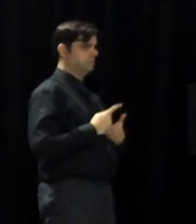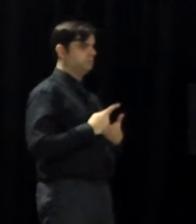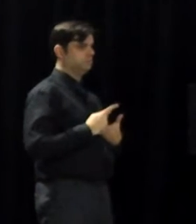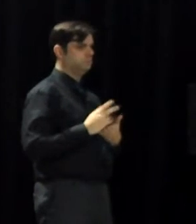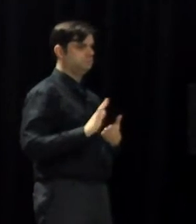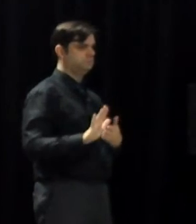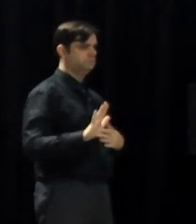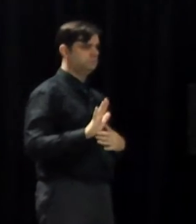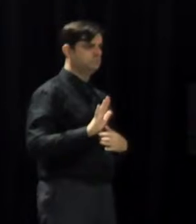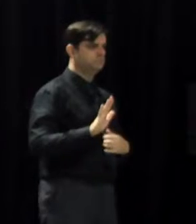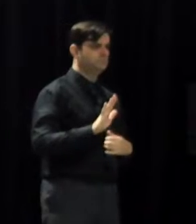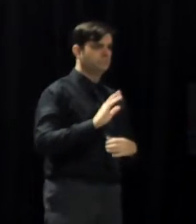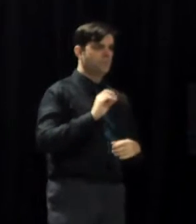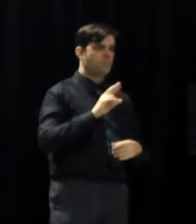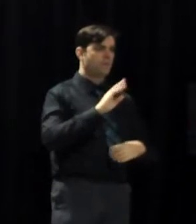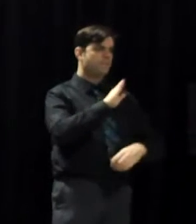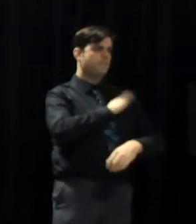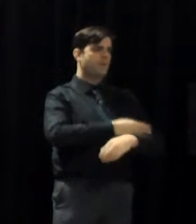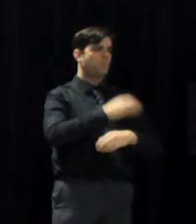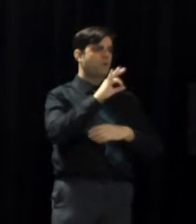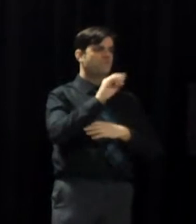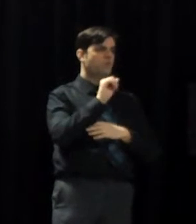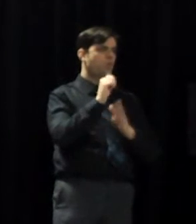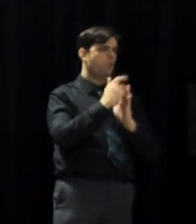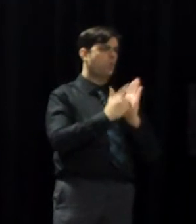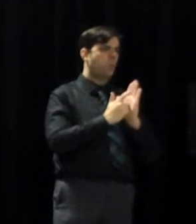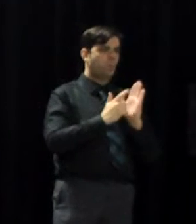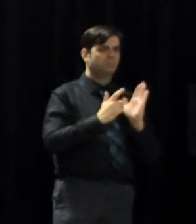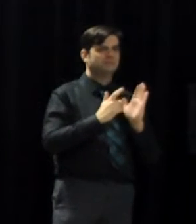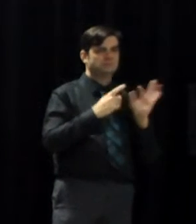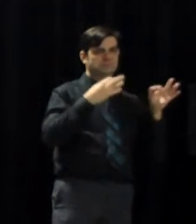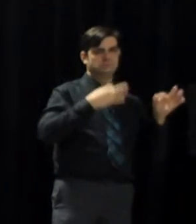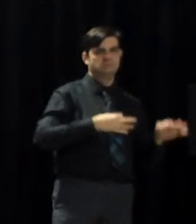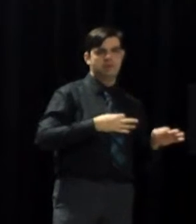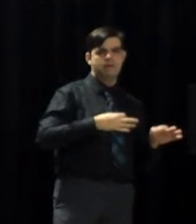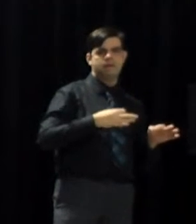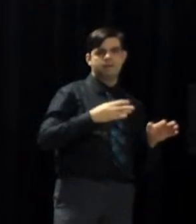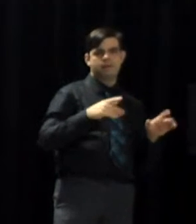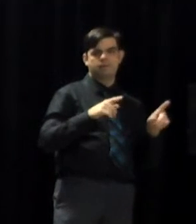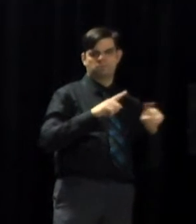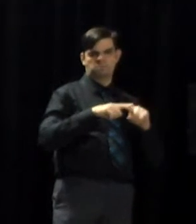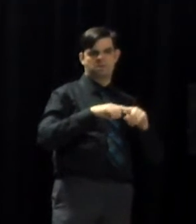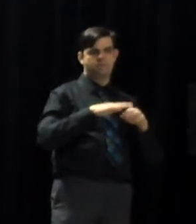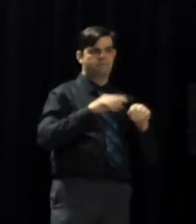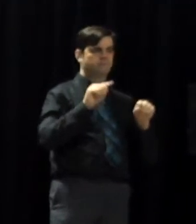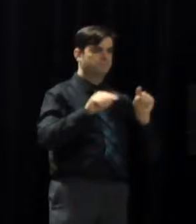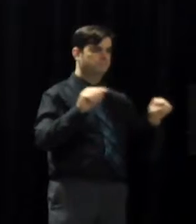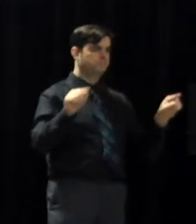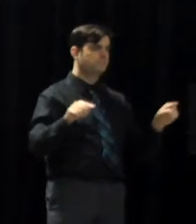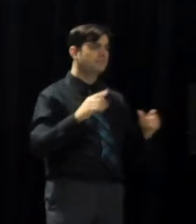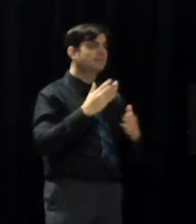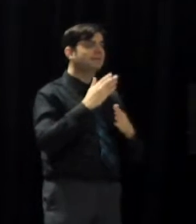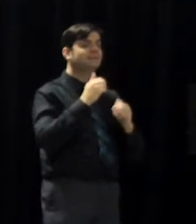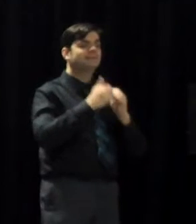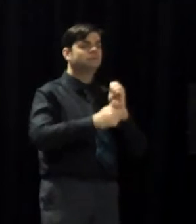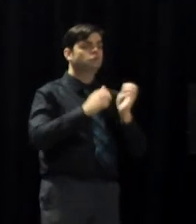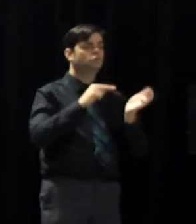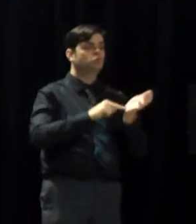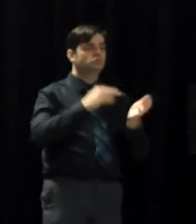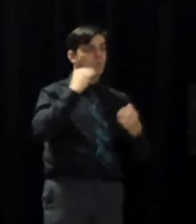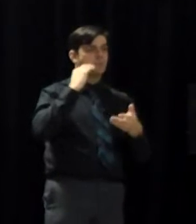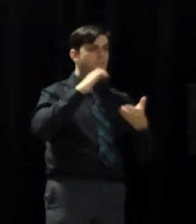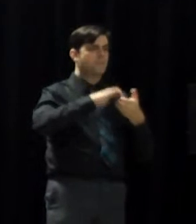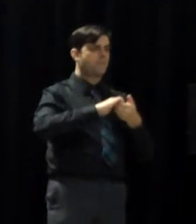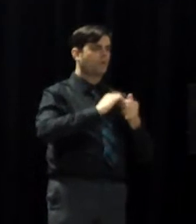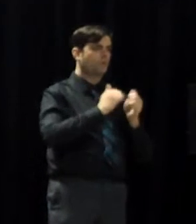not. Each home was supposed to team up with a pharmacy that are national partners with the federal government. And